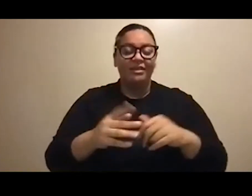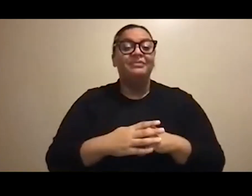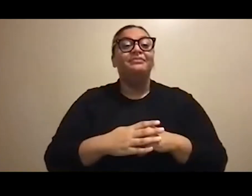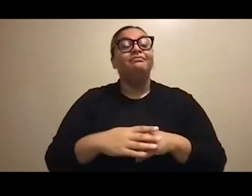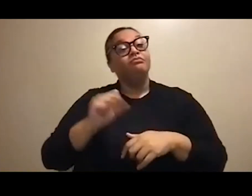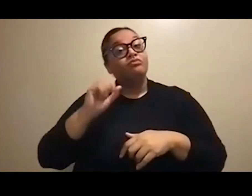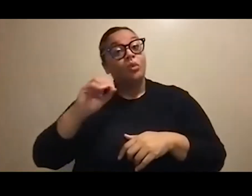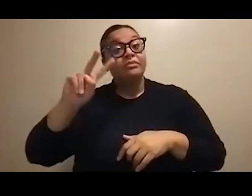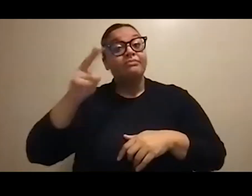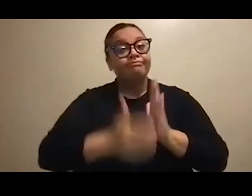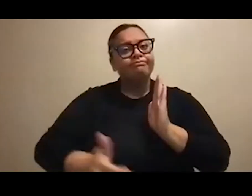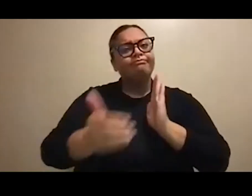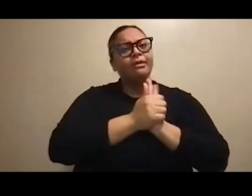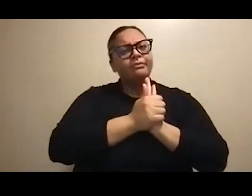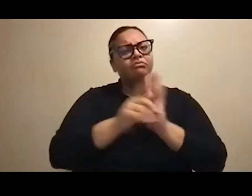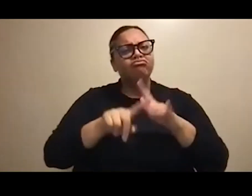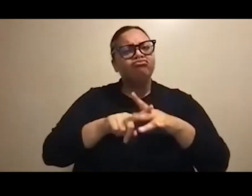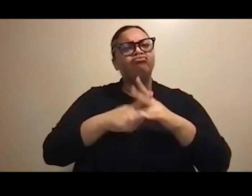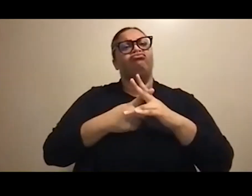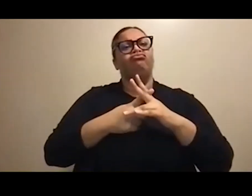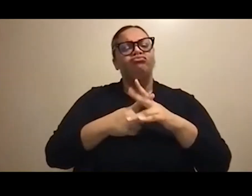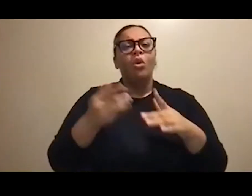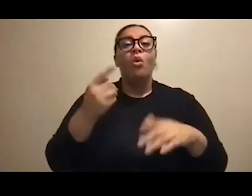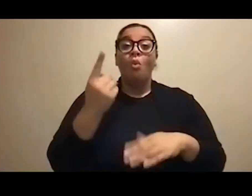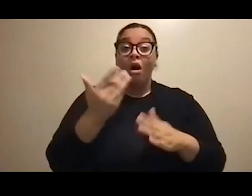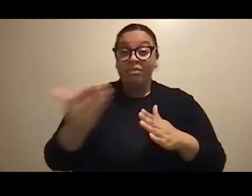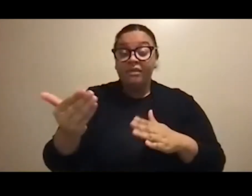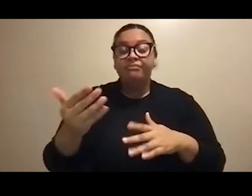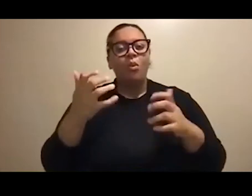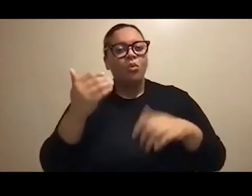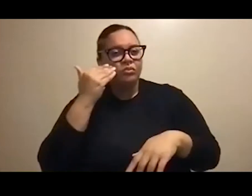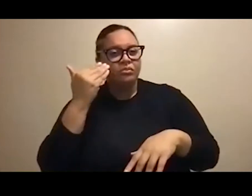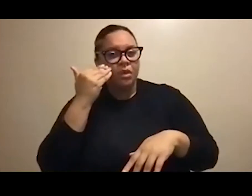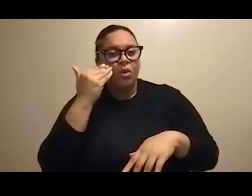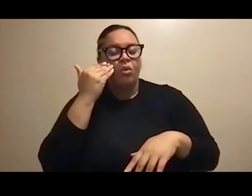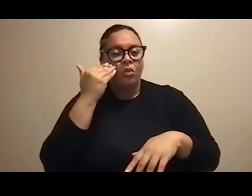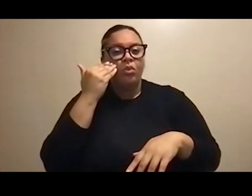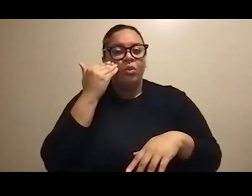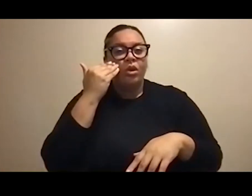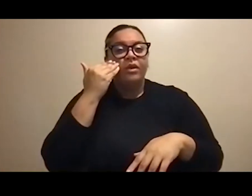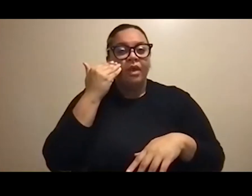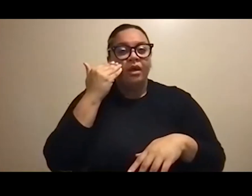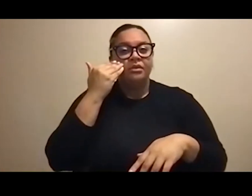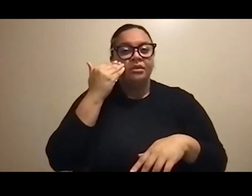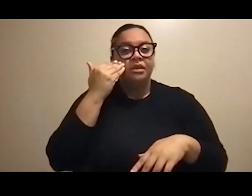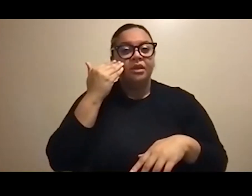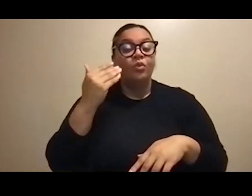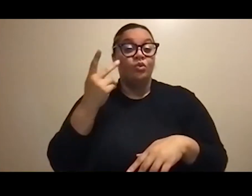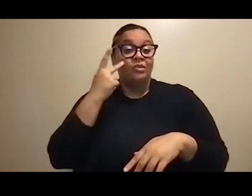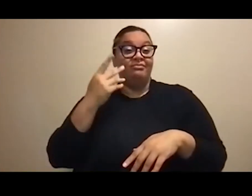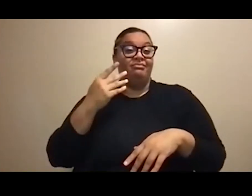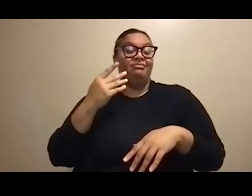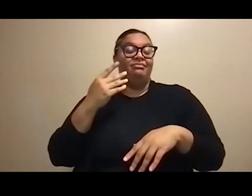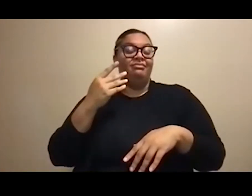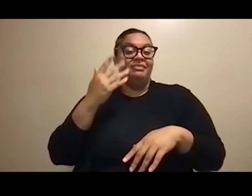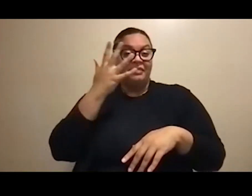Amendment, where do we start? One thing that occurs to me looking at you all, your charming faces coming up on the screen, is how many